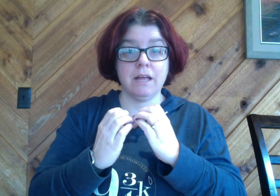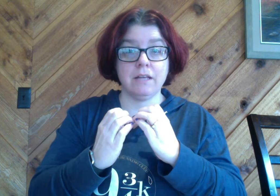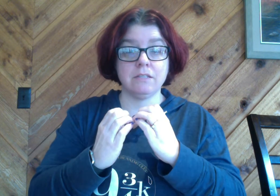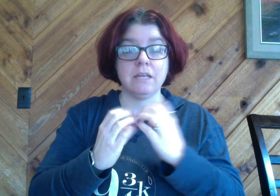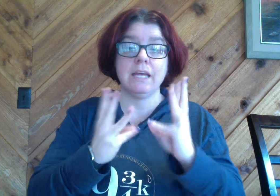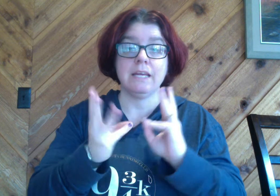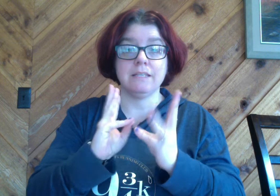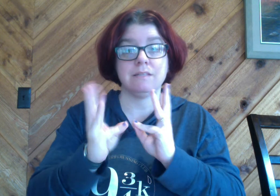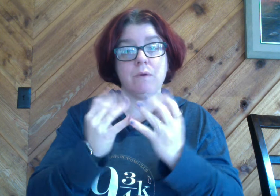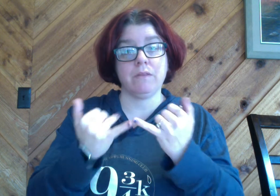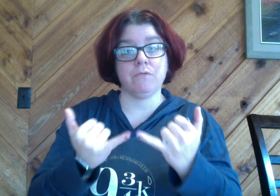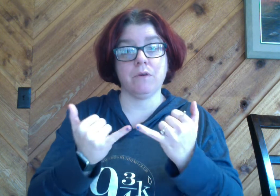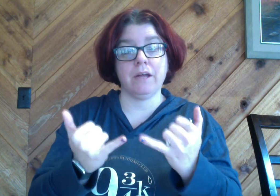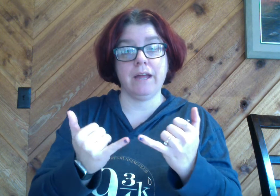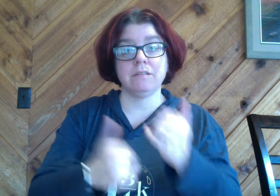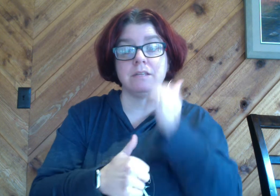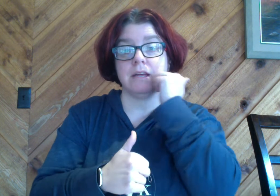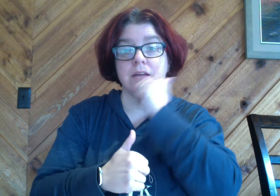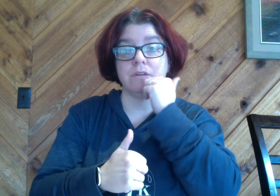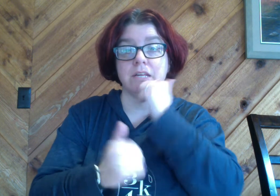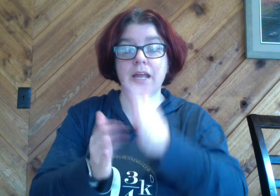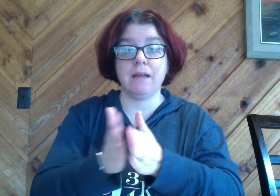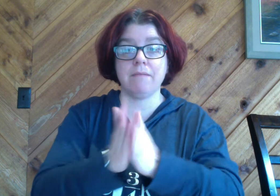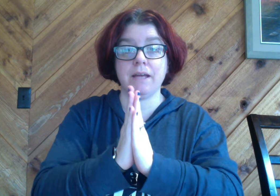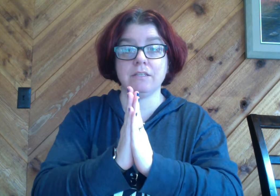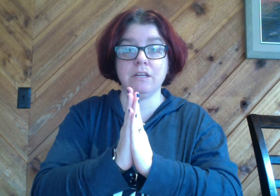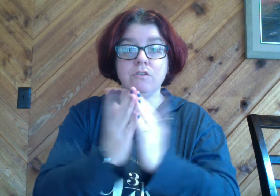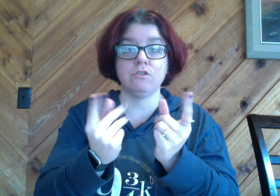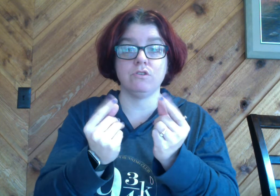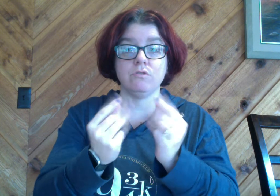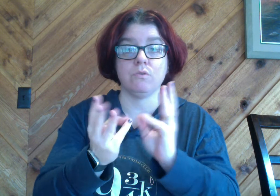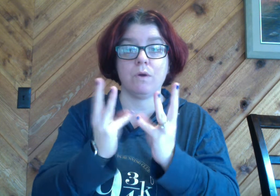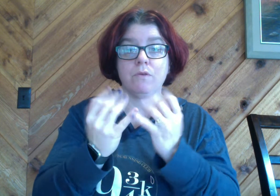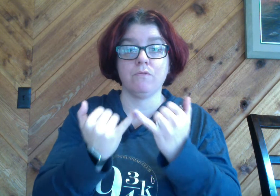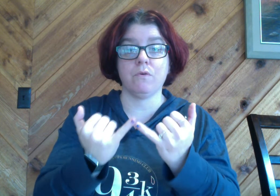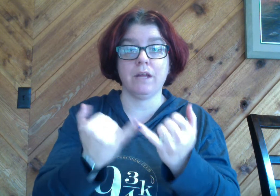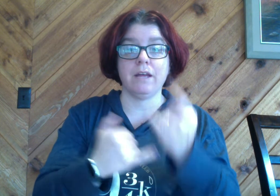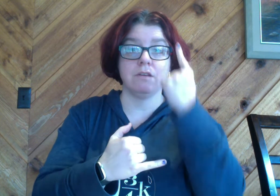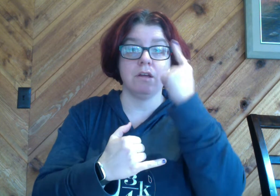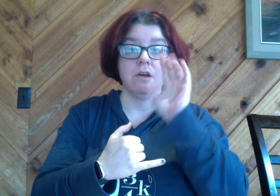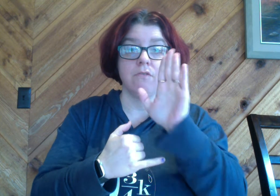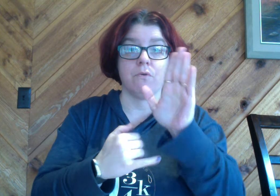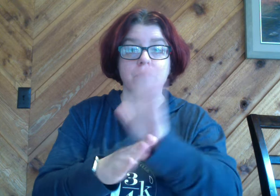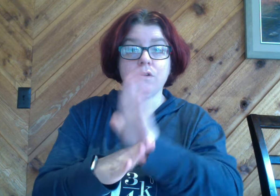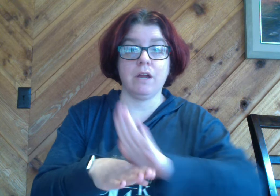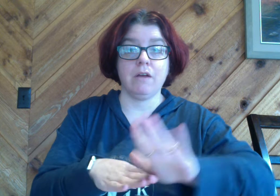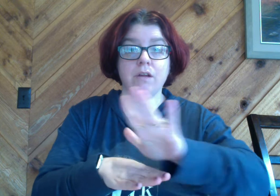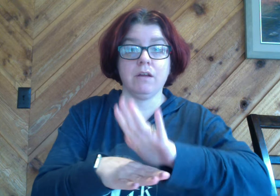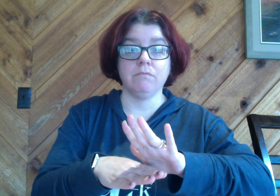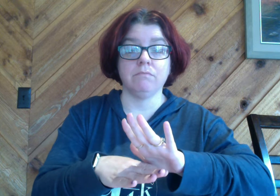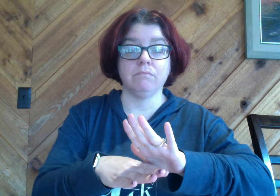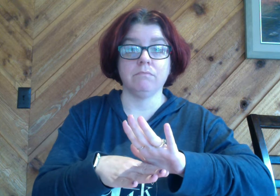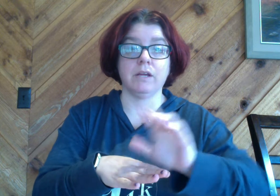class is the weather forecast. Every day I'm asking you to do the weather forecast for your area, okay, where